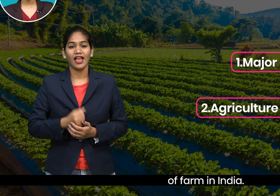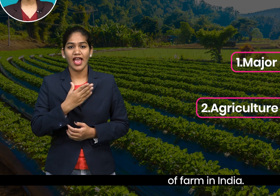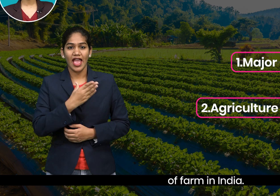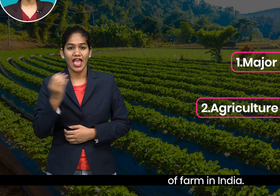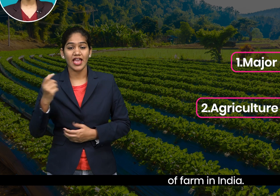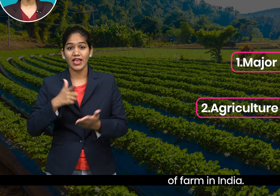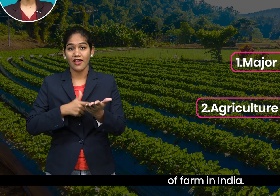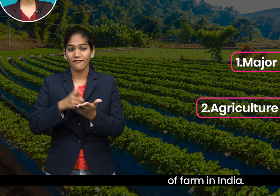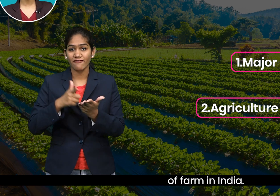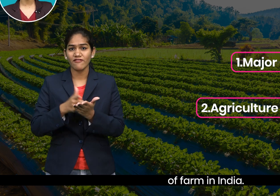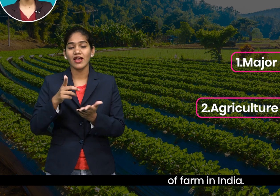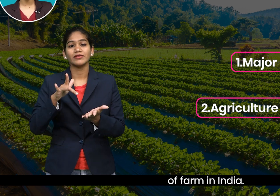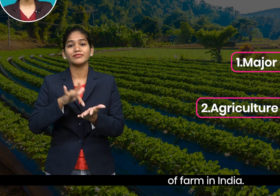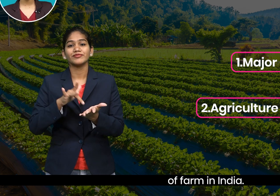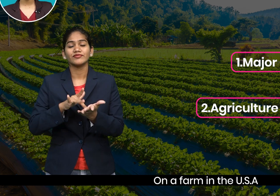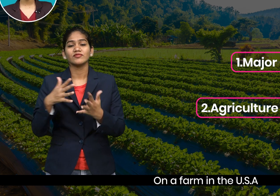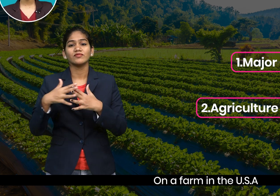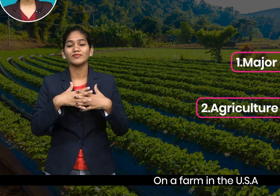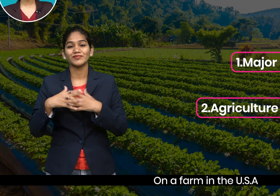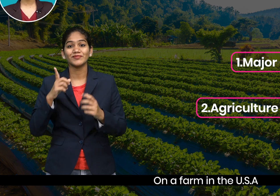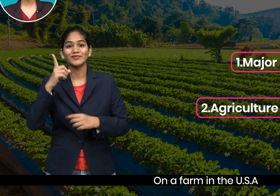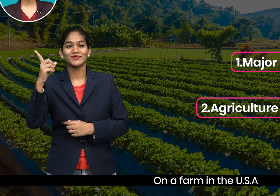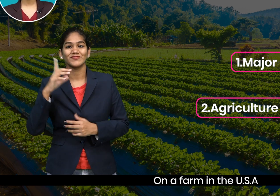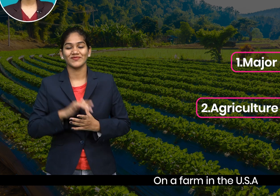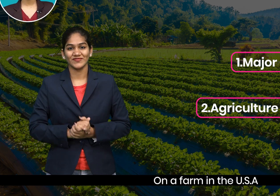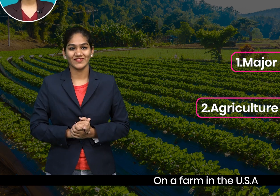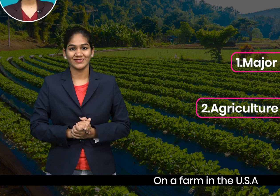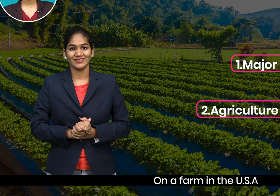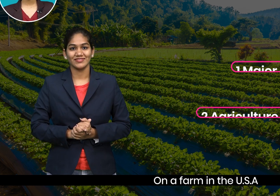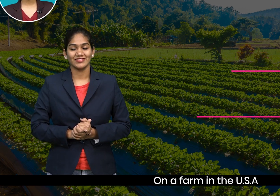and a farm in the USA.